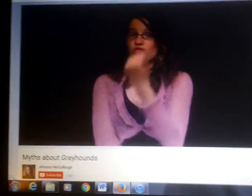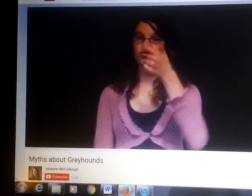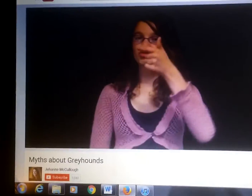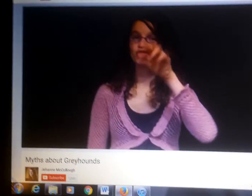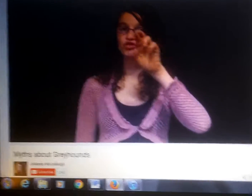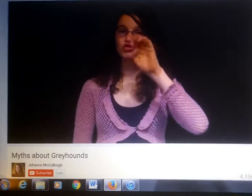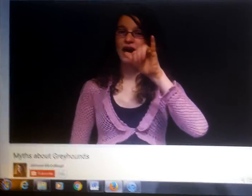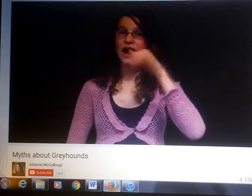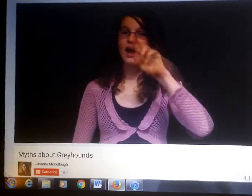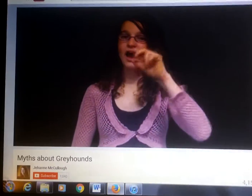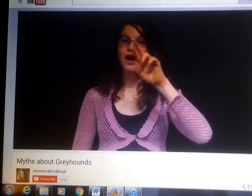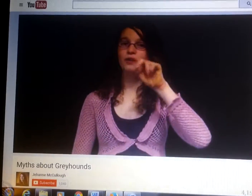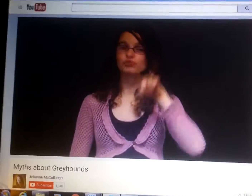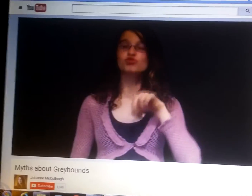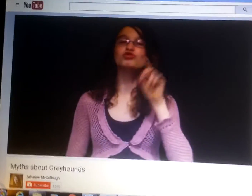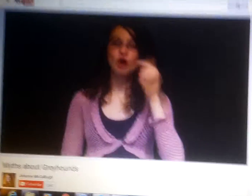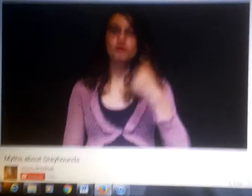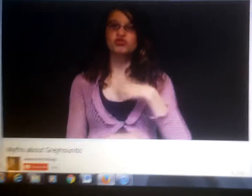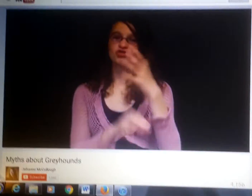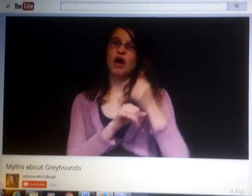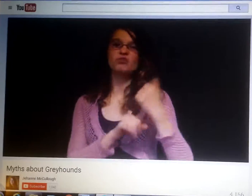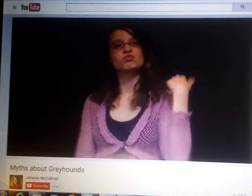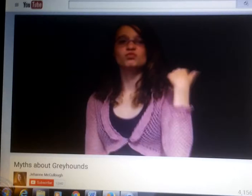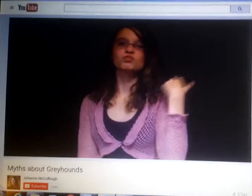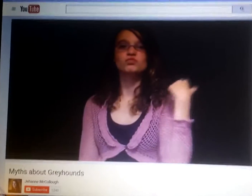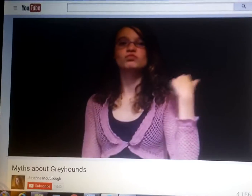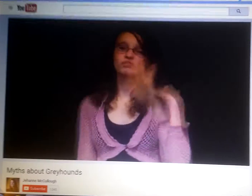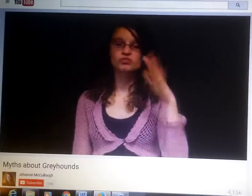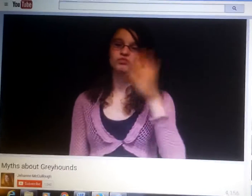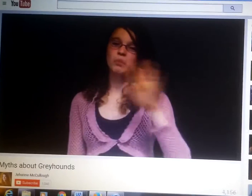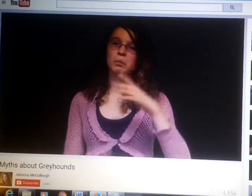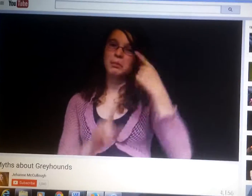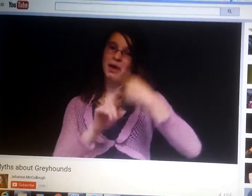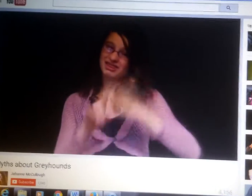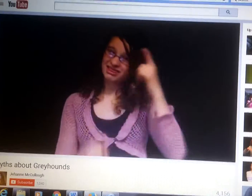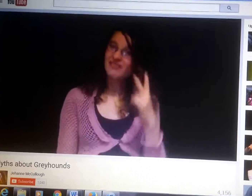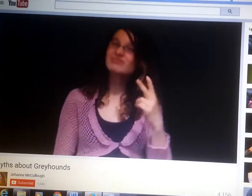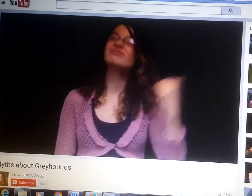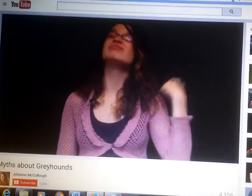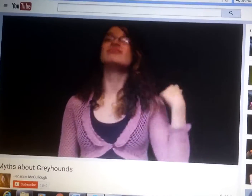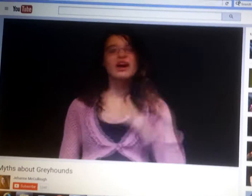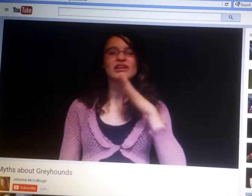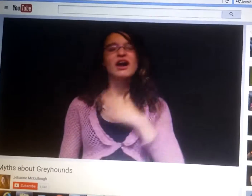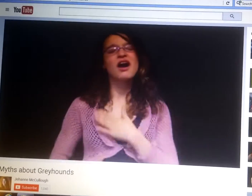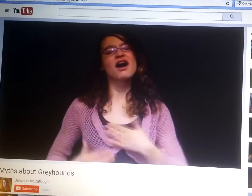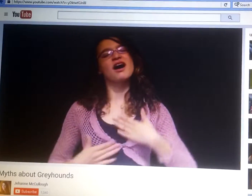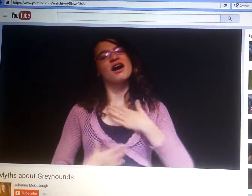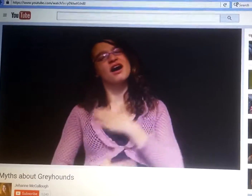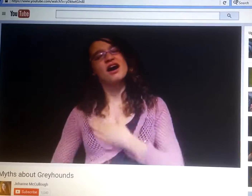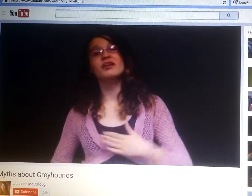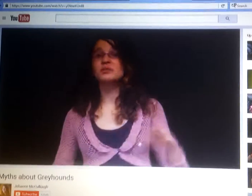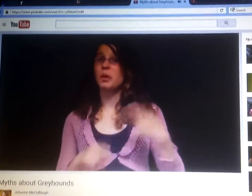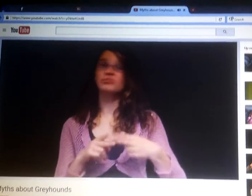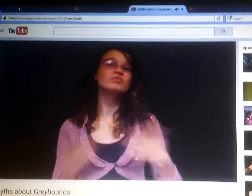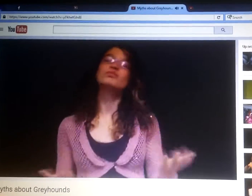I want to talk about my Greyhound dog. And I got him around a month and a half ago, and he's just